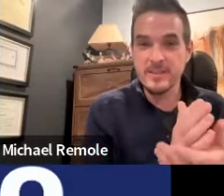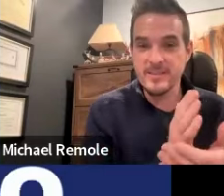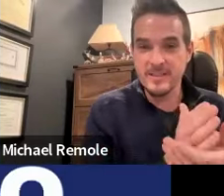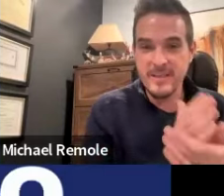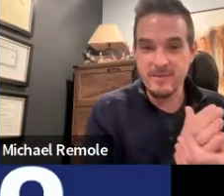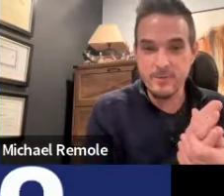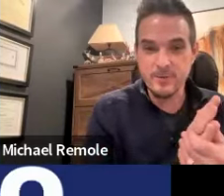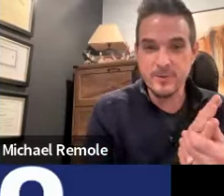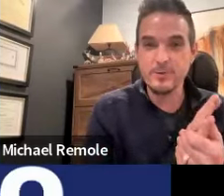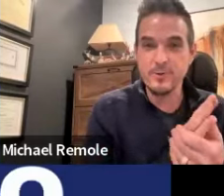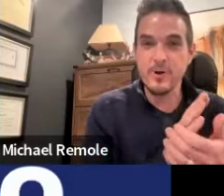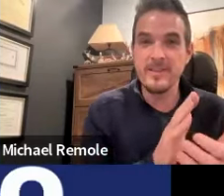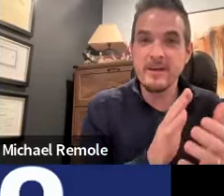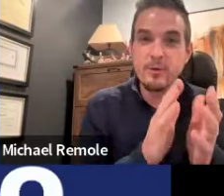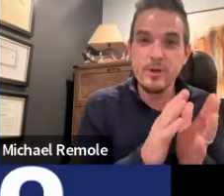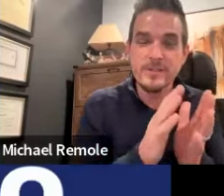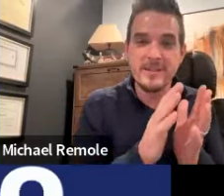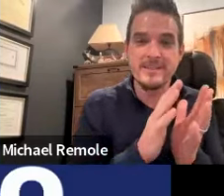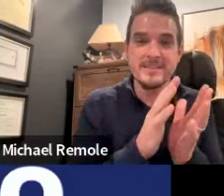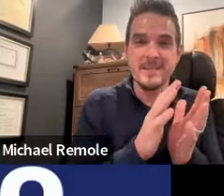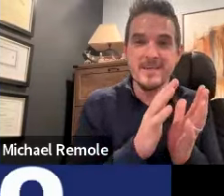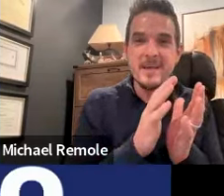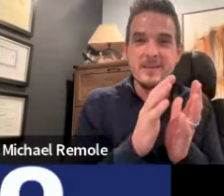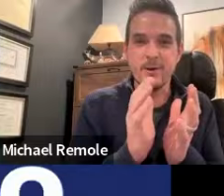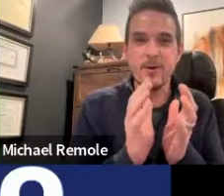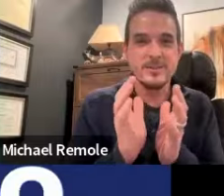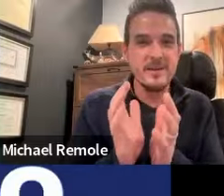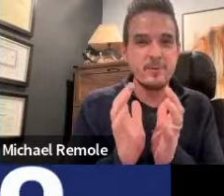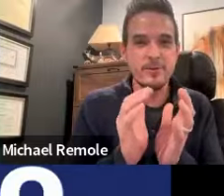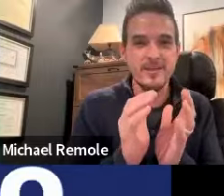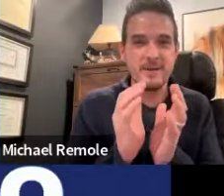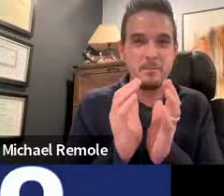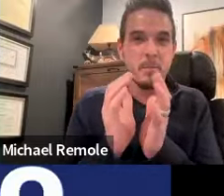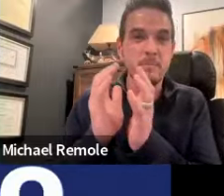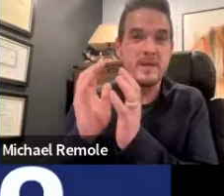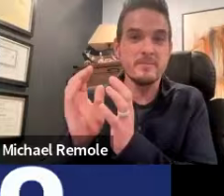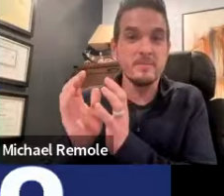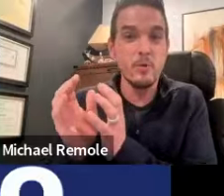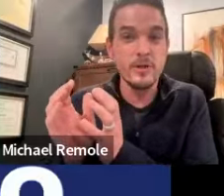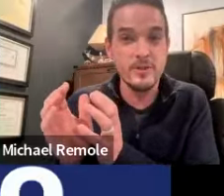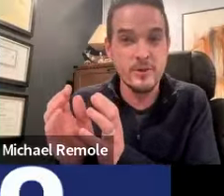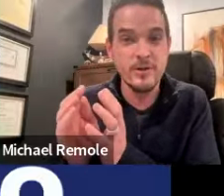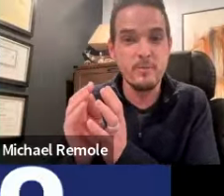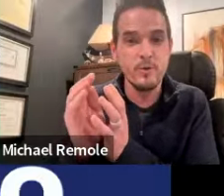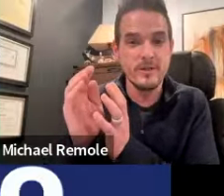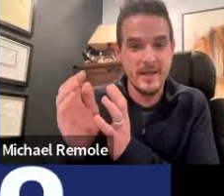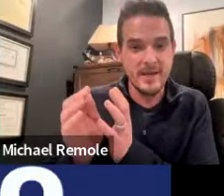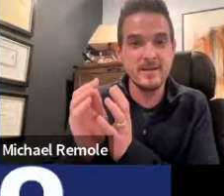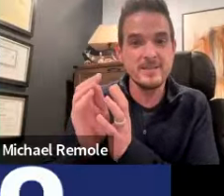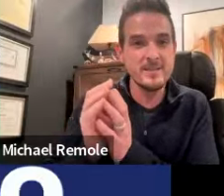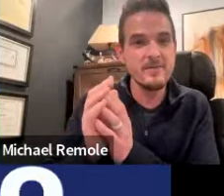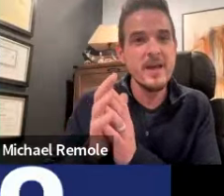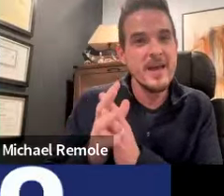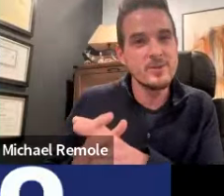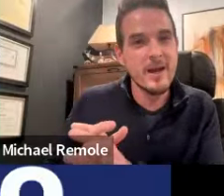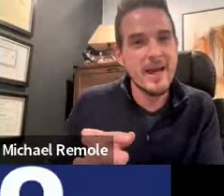I went to this 7, which was the neutral score, and then looked at things and said there are several things that bump me up to more concern and more